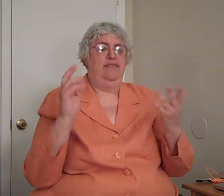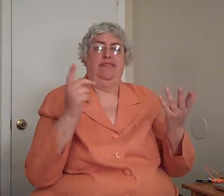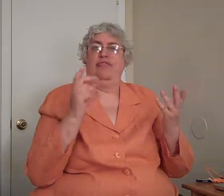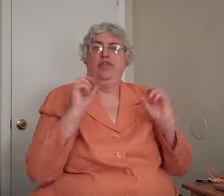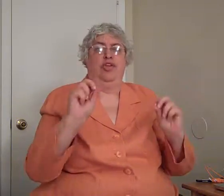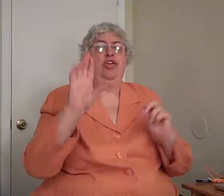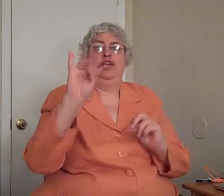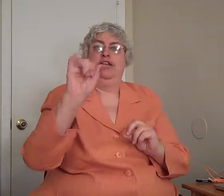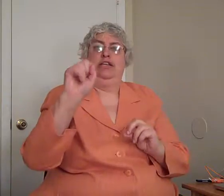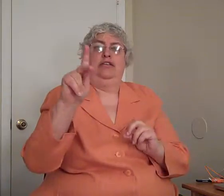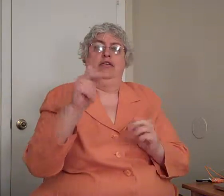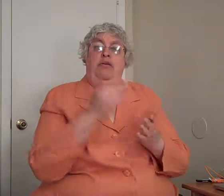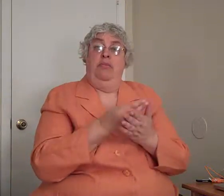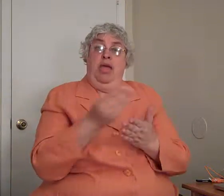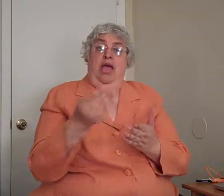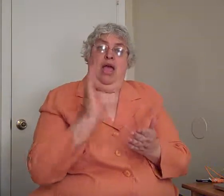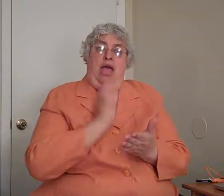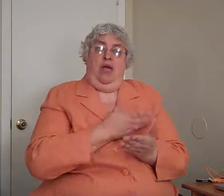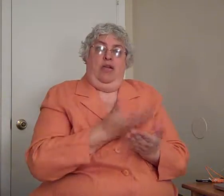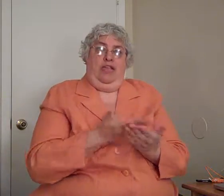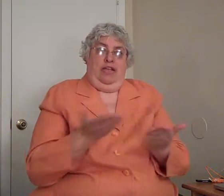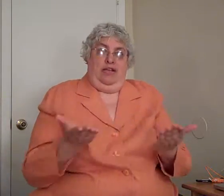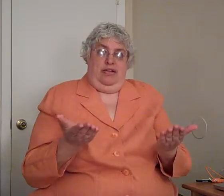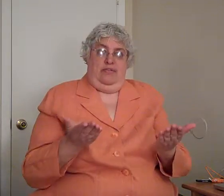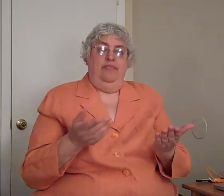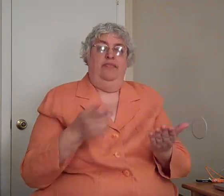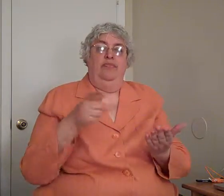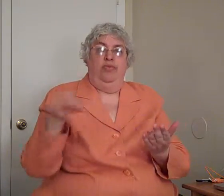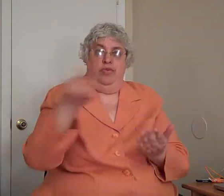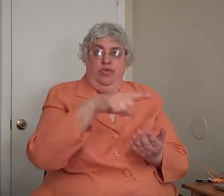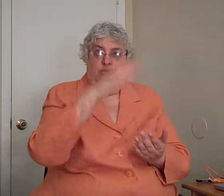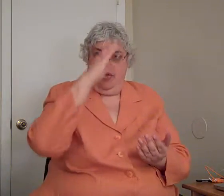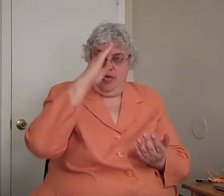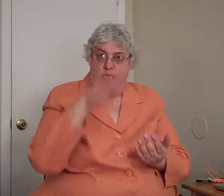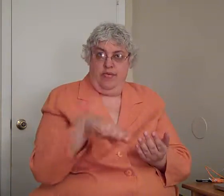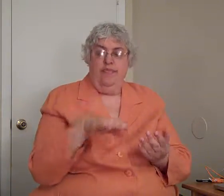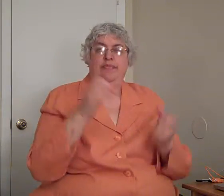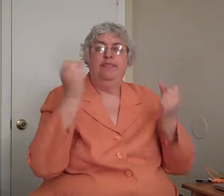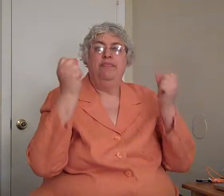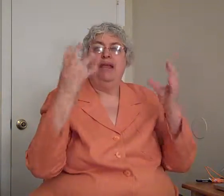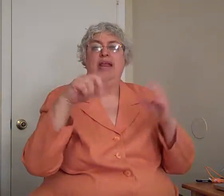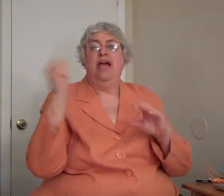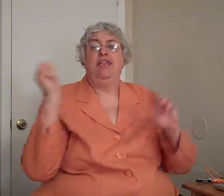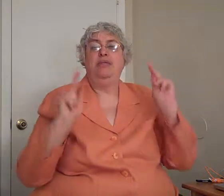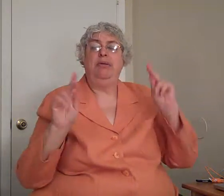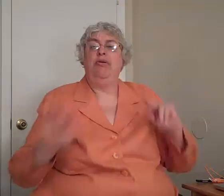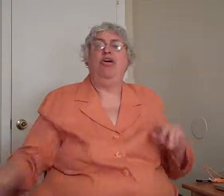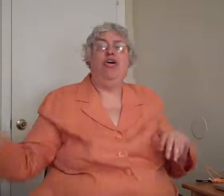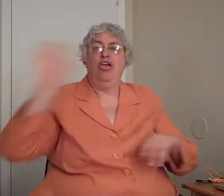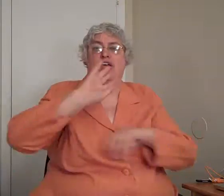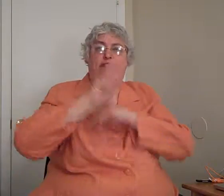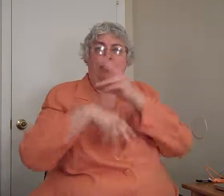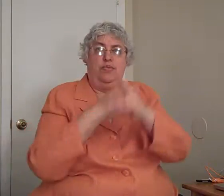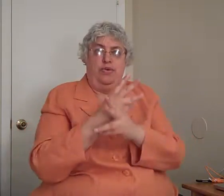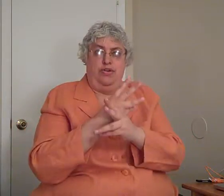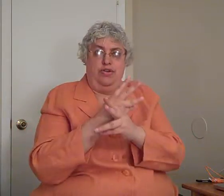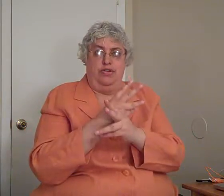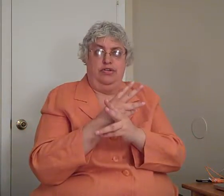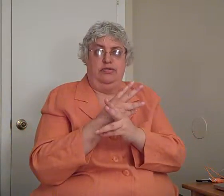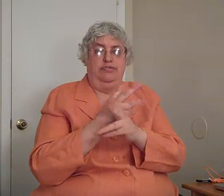in purchasing our material. We want you to make sure that you know that thousands of other people from around the world have been extremely excited